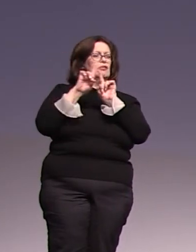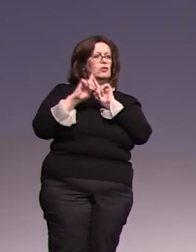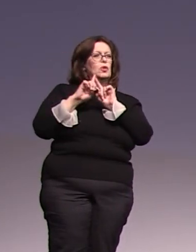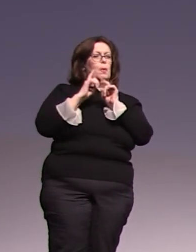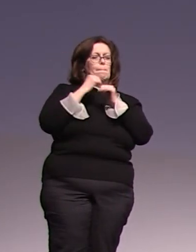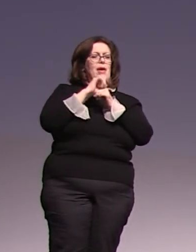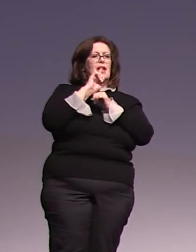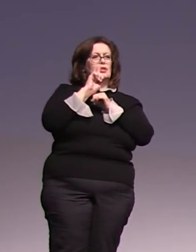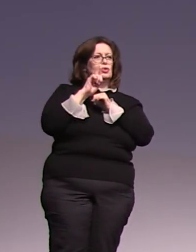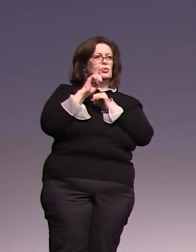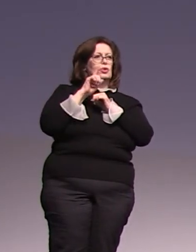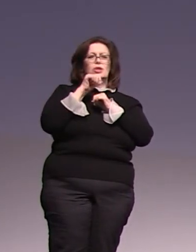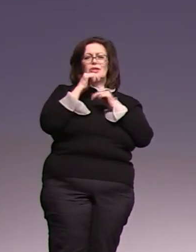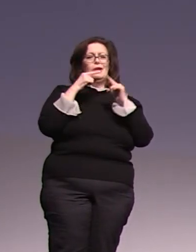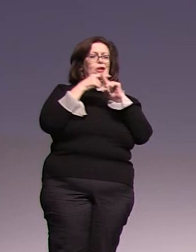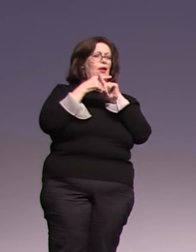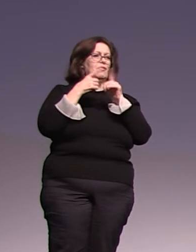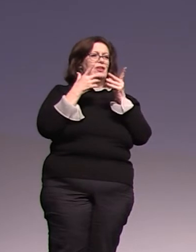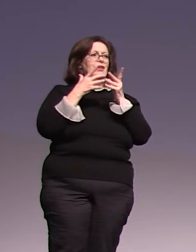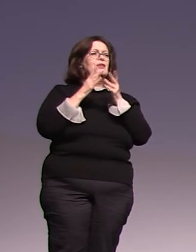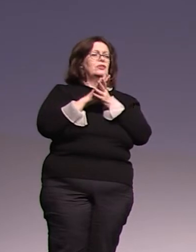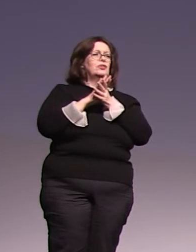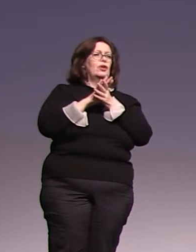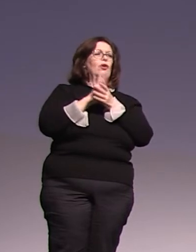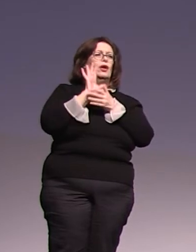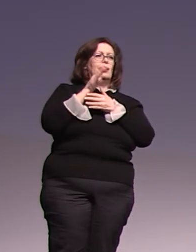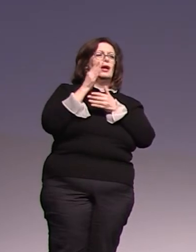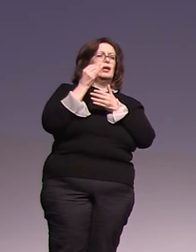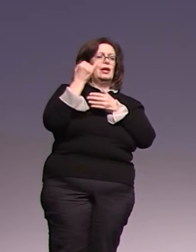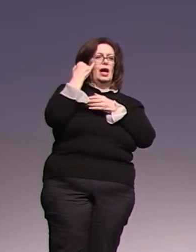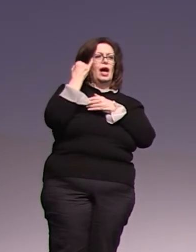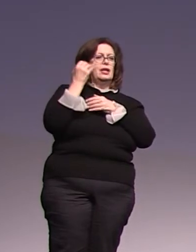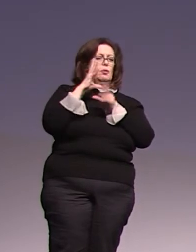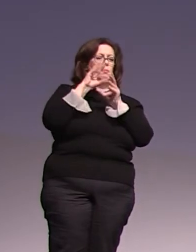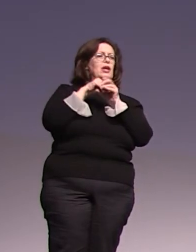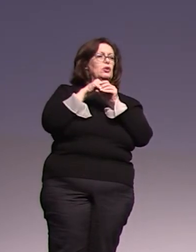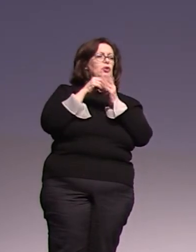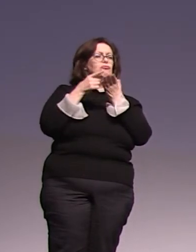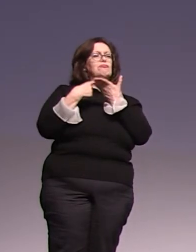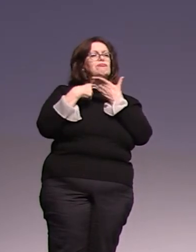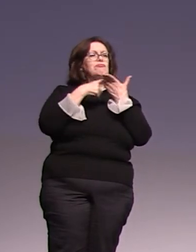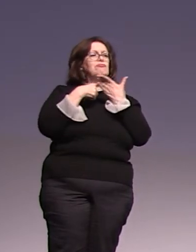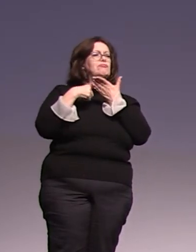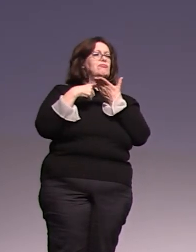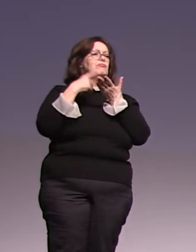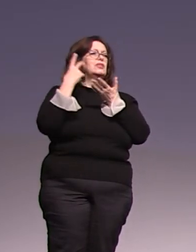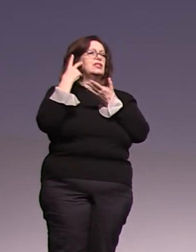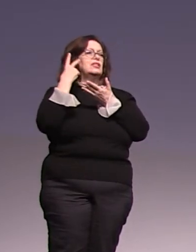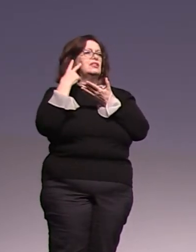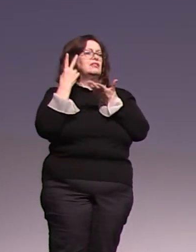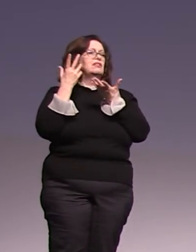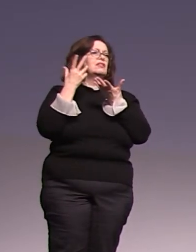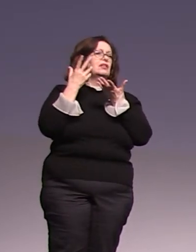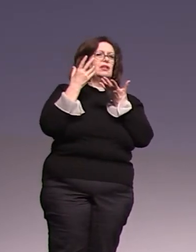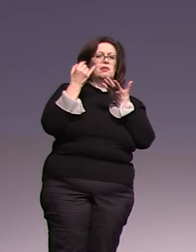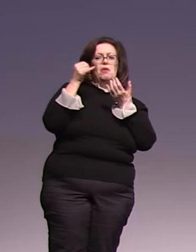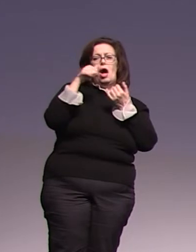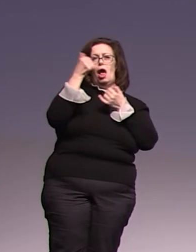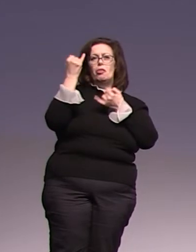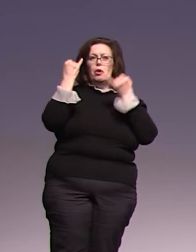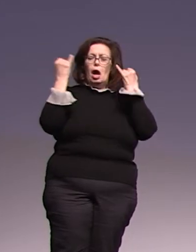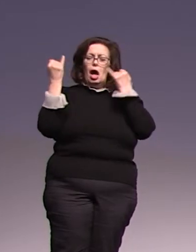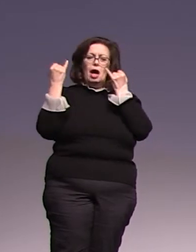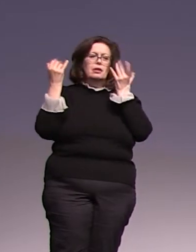make sure that they get that information. So all of that will be welcomed and included, and again, for those of you who this is spurring a lot of other ideas, if it is